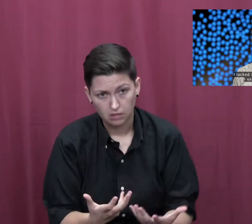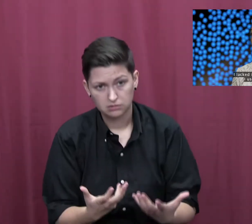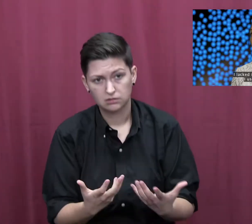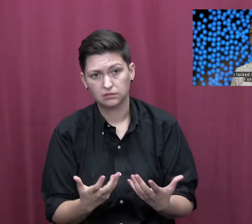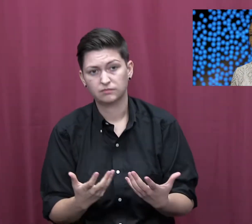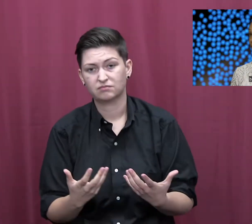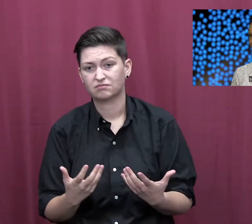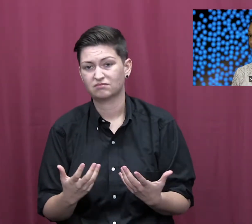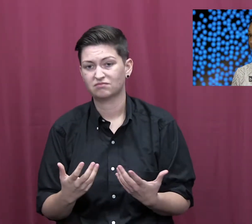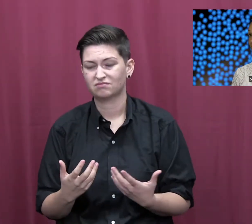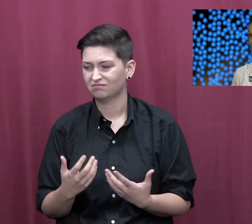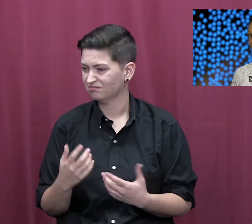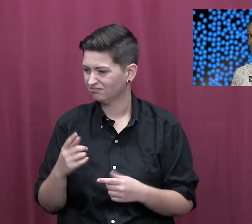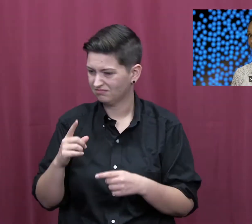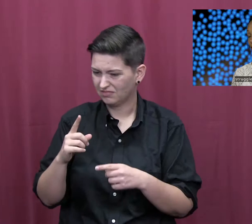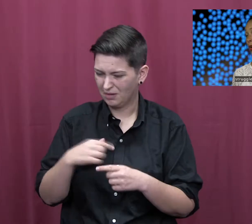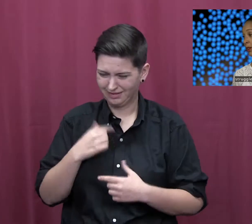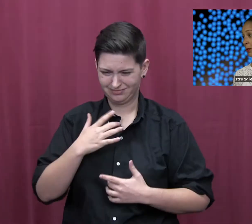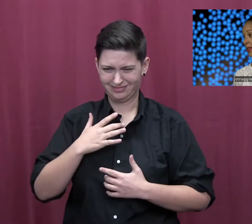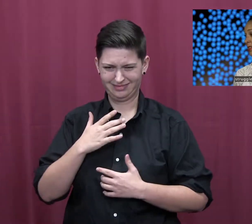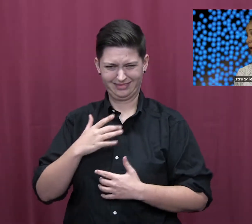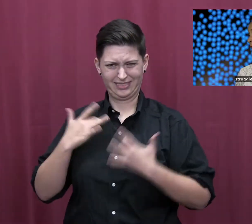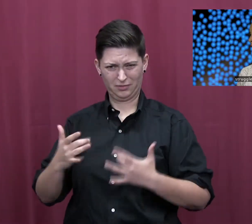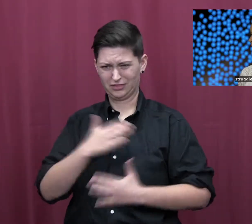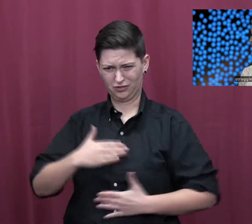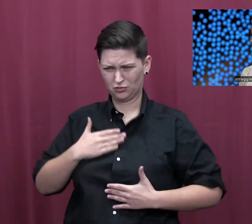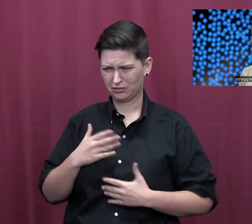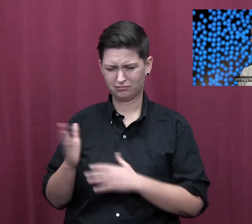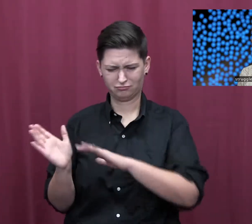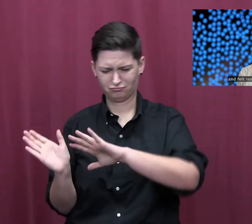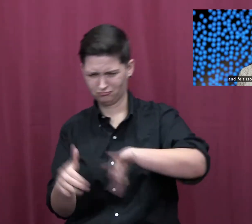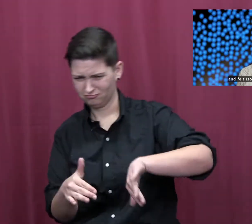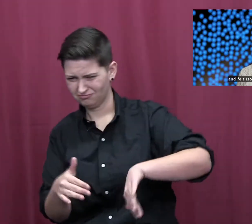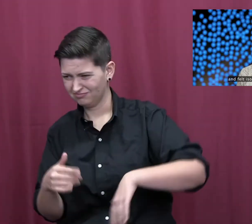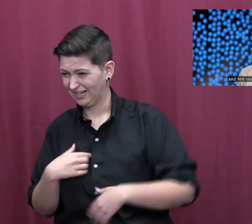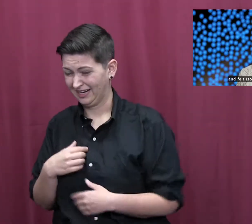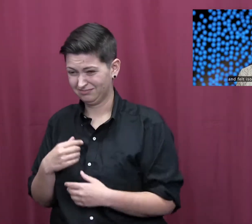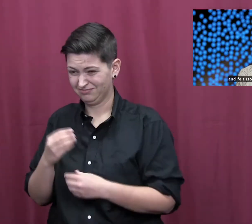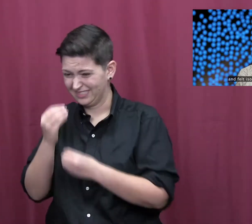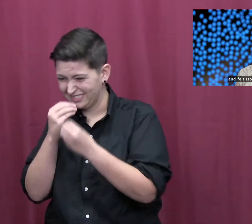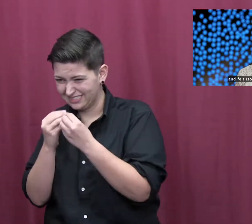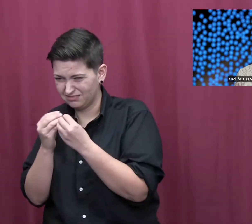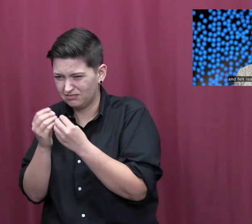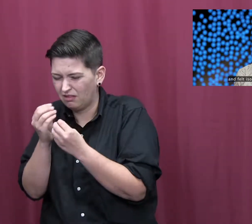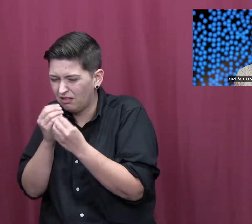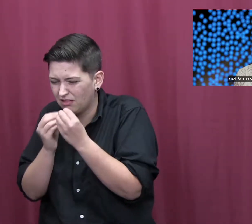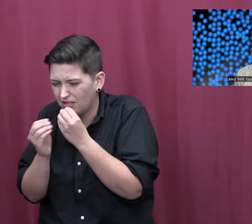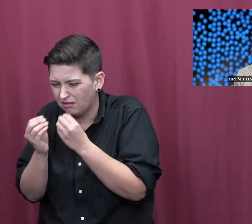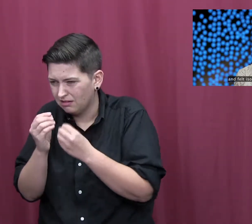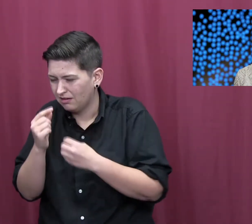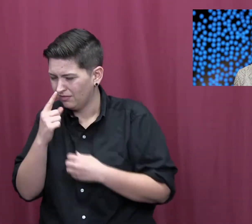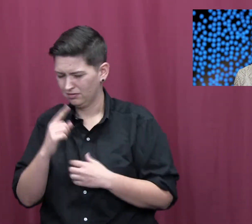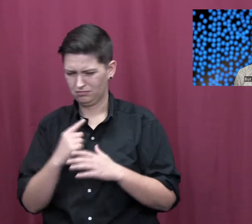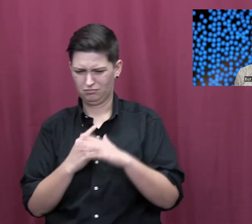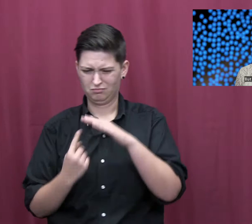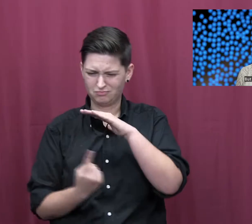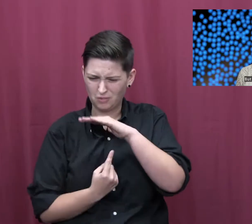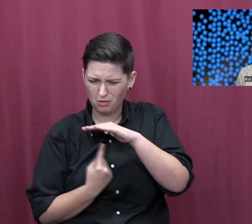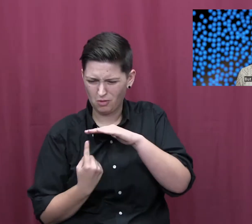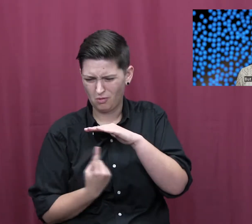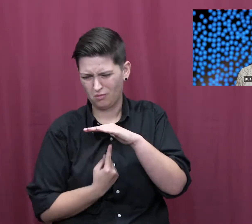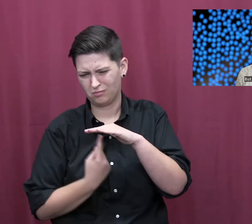enjoy, barely ate, struggled with insomnia, and felt isolated and depleted.